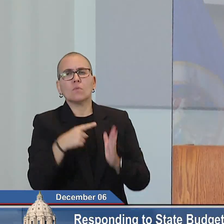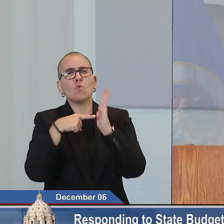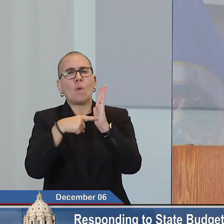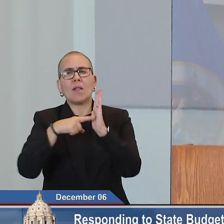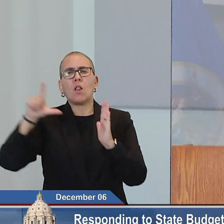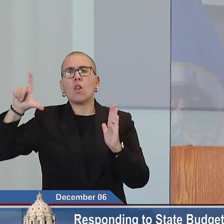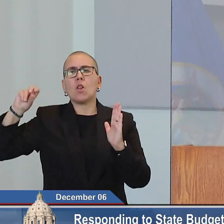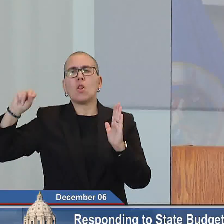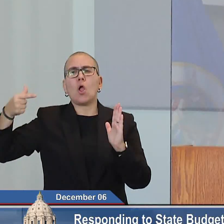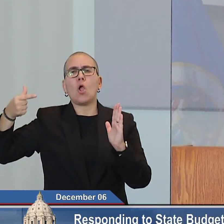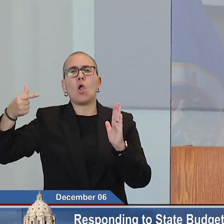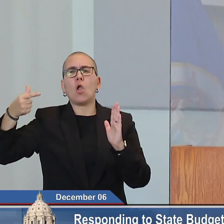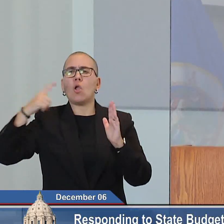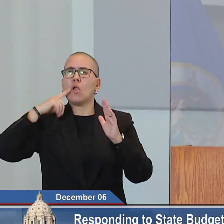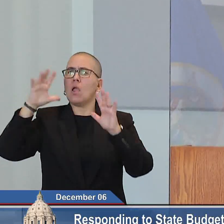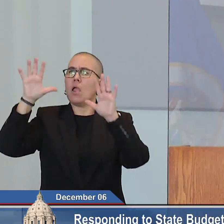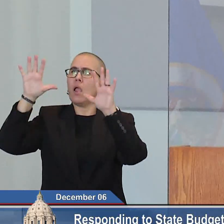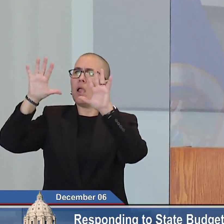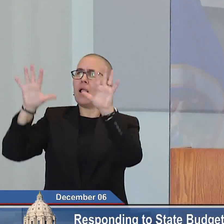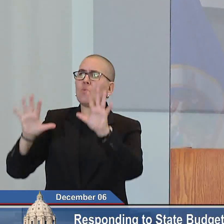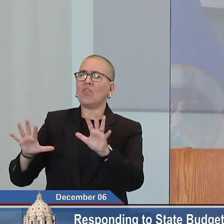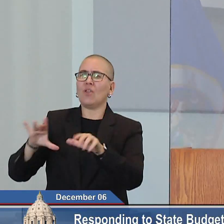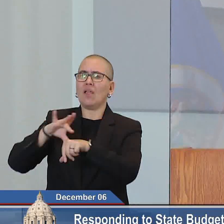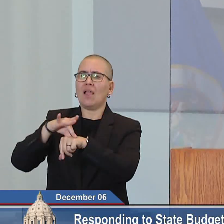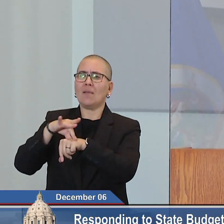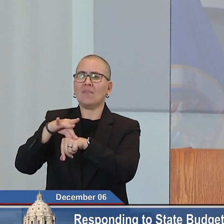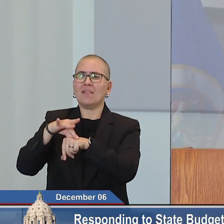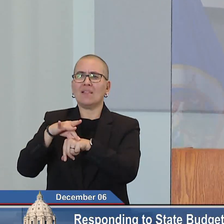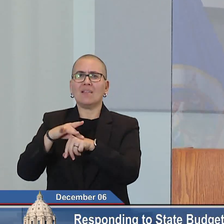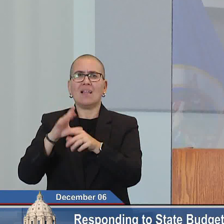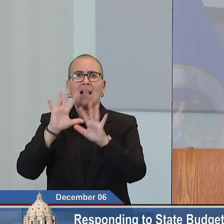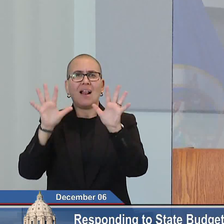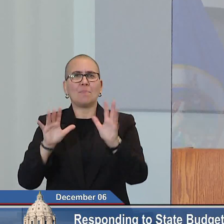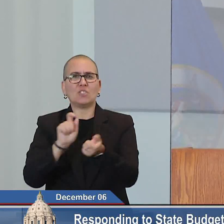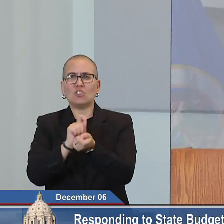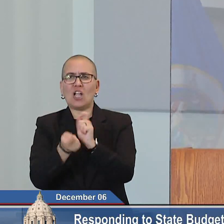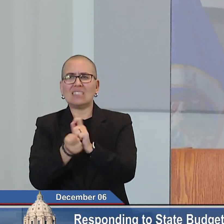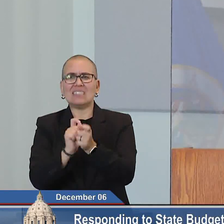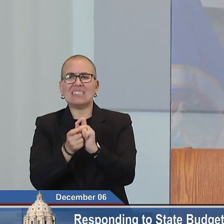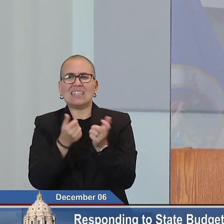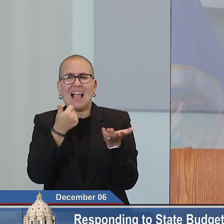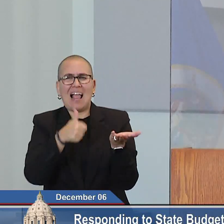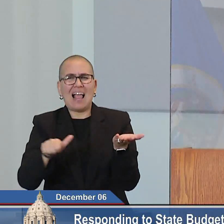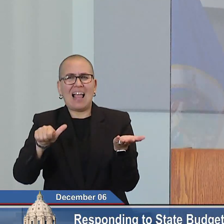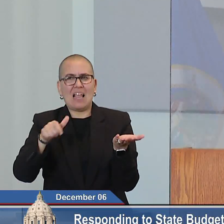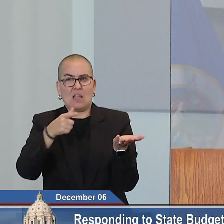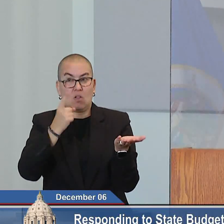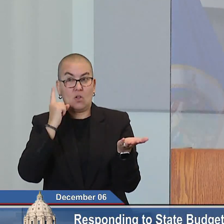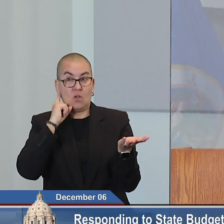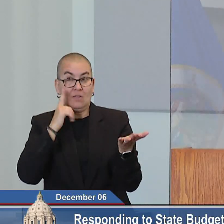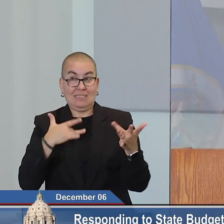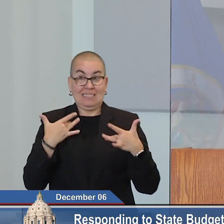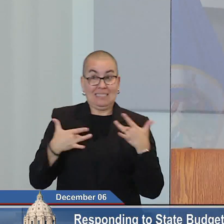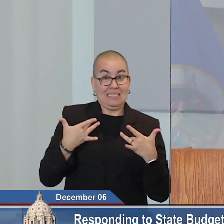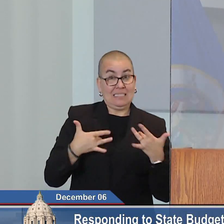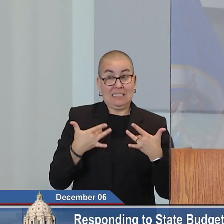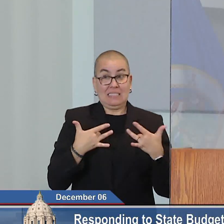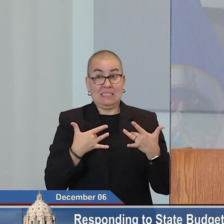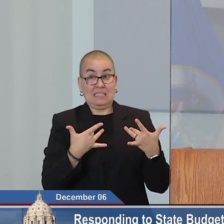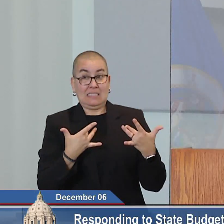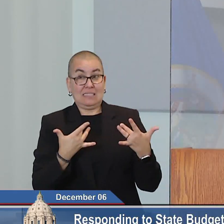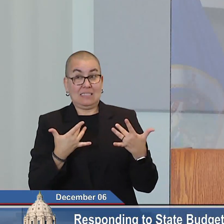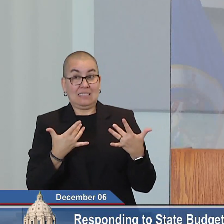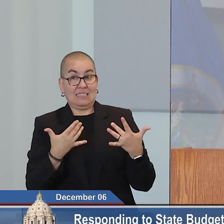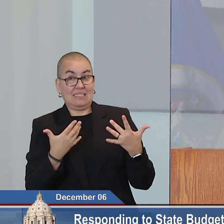change in this room more than ever, probably at least in decades of watching these forecasts. How excited does that make you as kind of one of your top